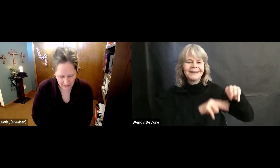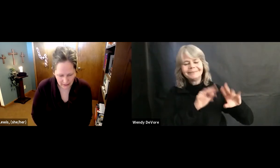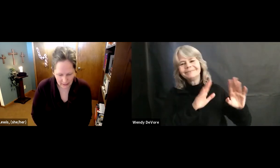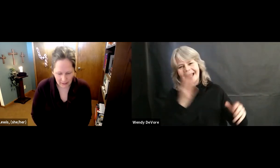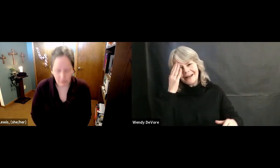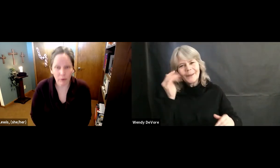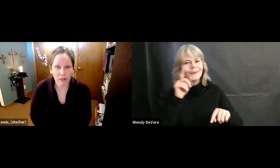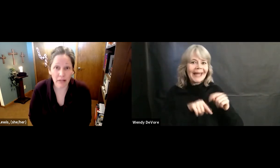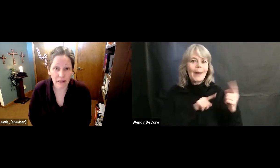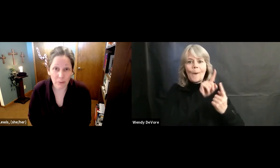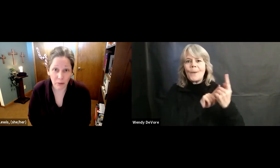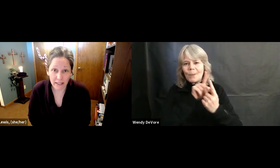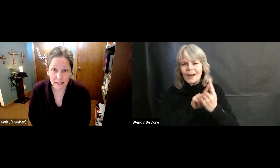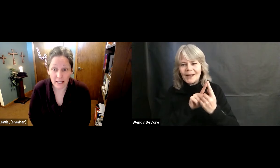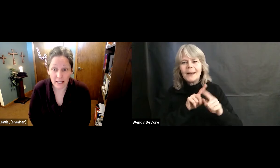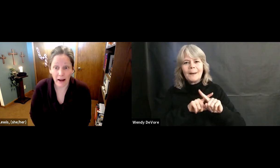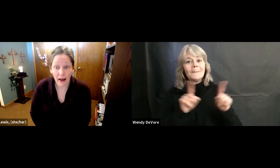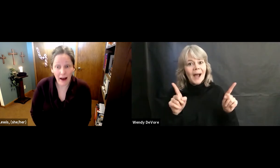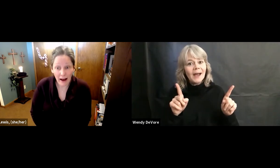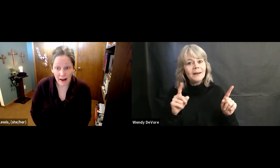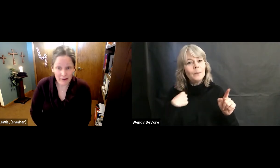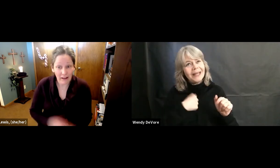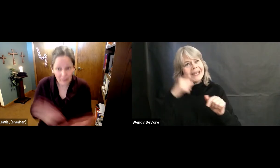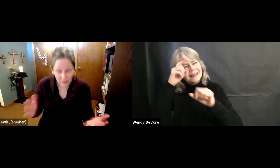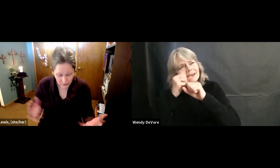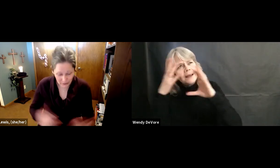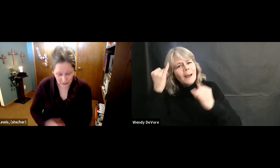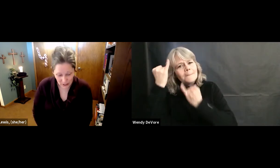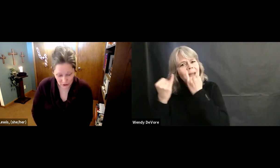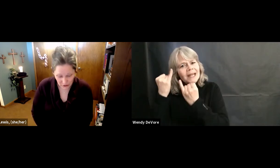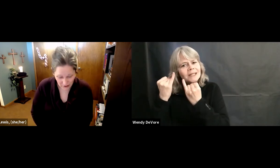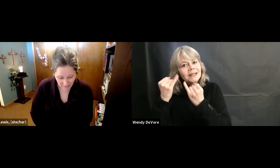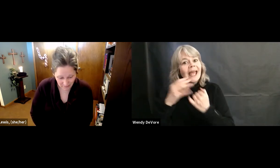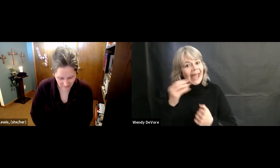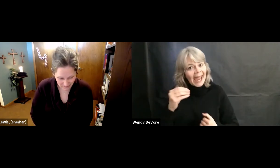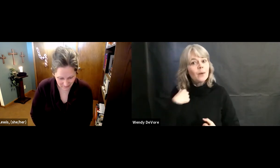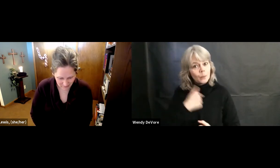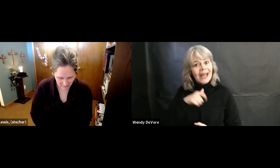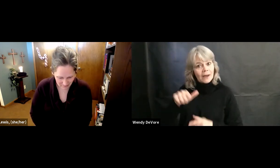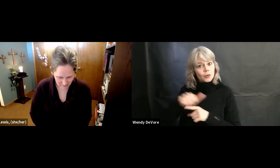practice, but we do have to practice saying hello to a stranger.